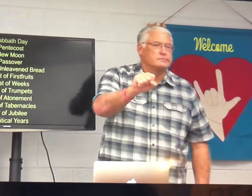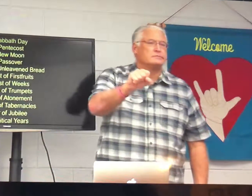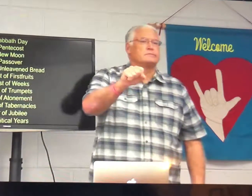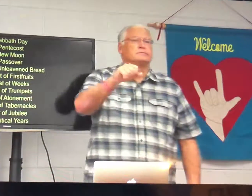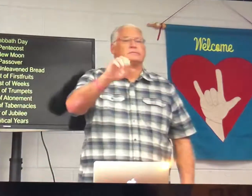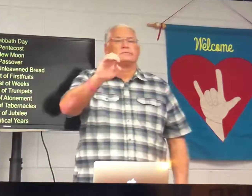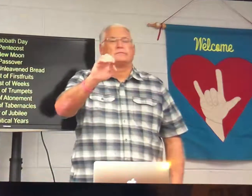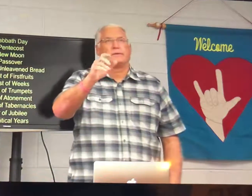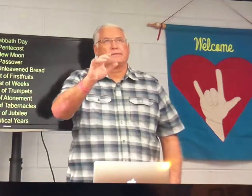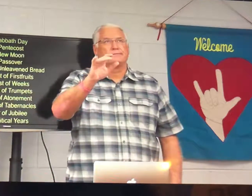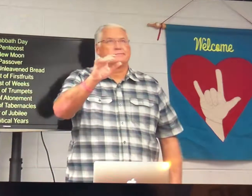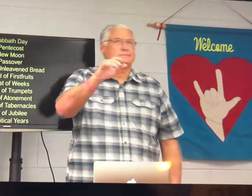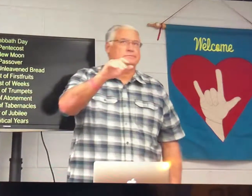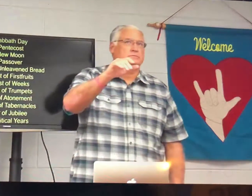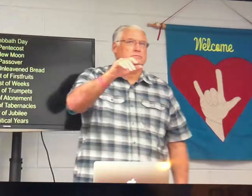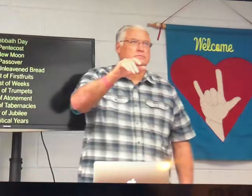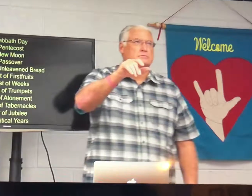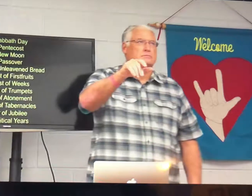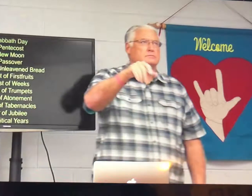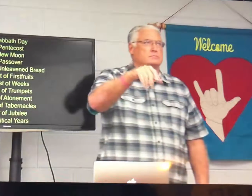We slowly changed all that.